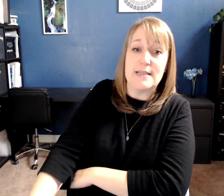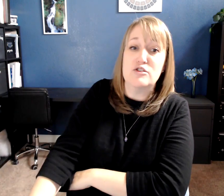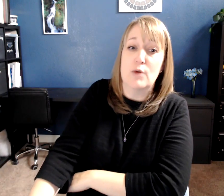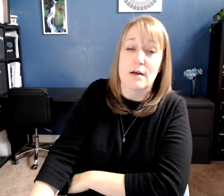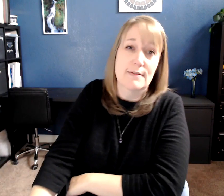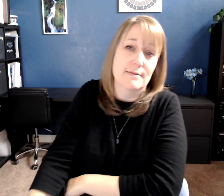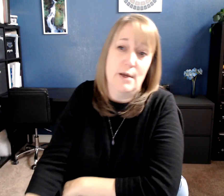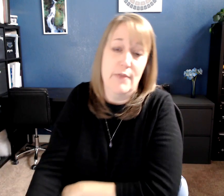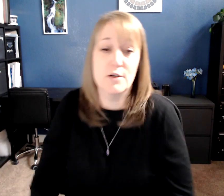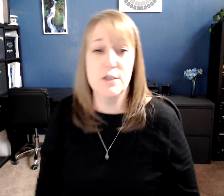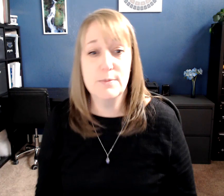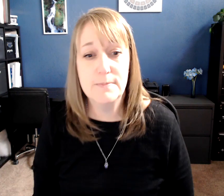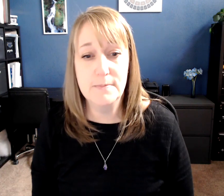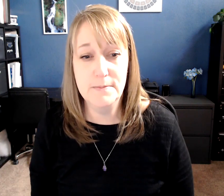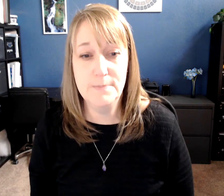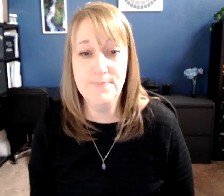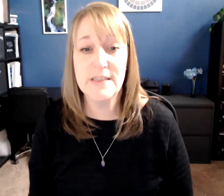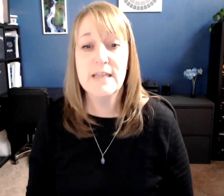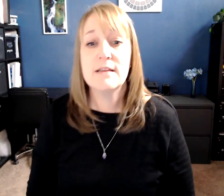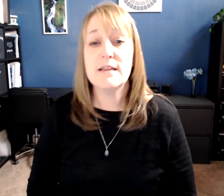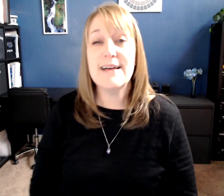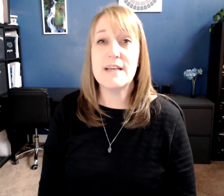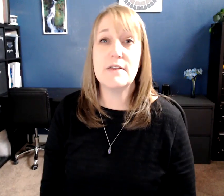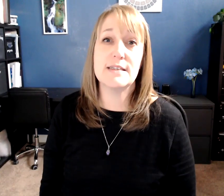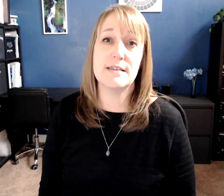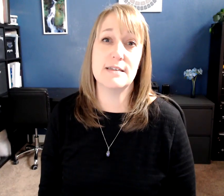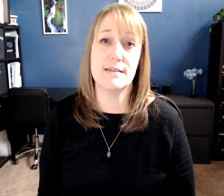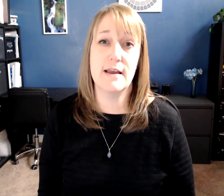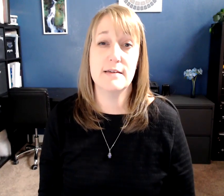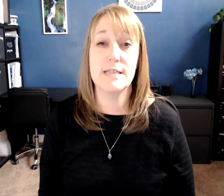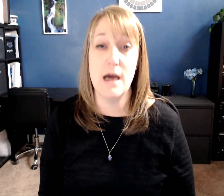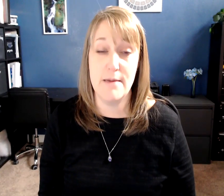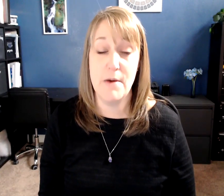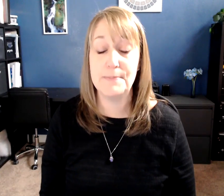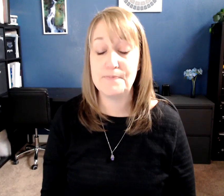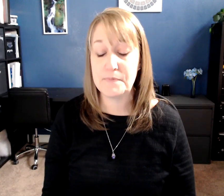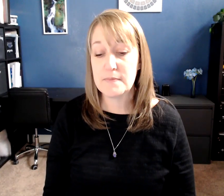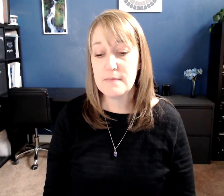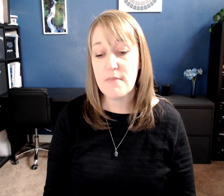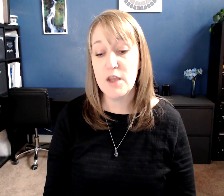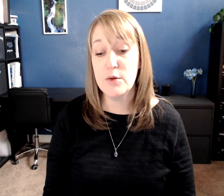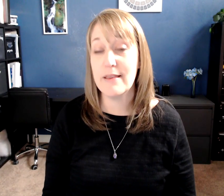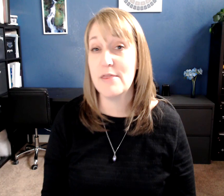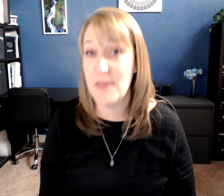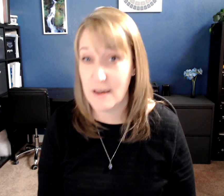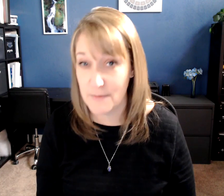sign 12 down there too. The last sign on this list is the sign time. You can think of